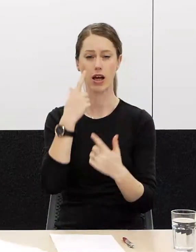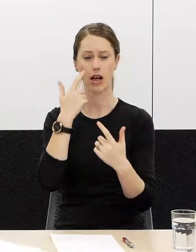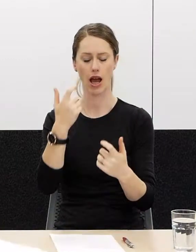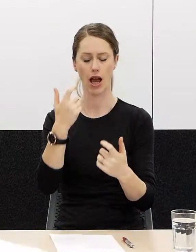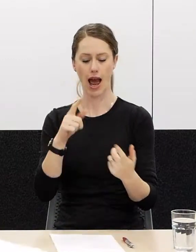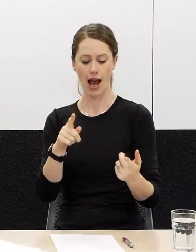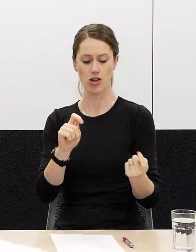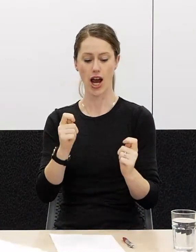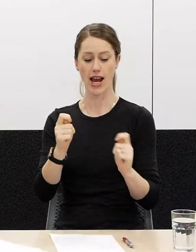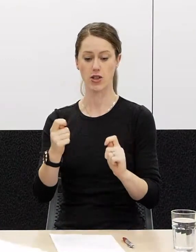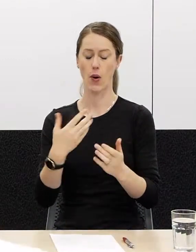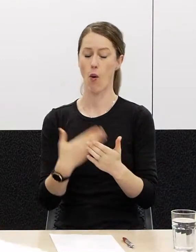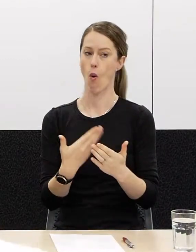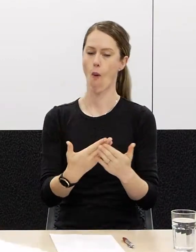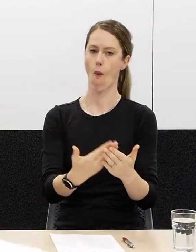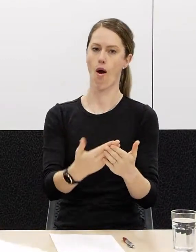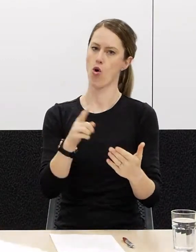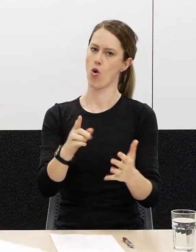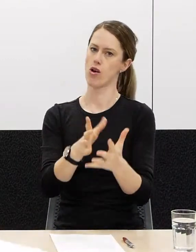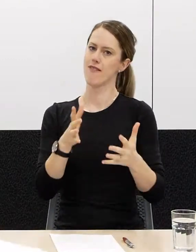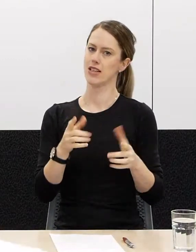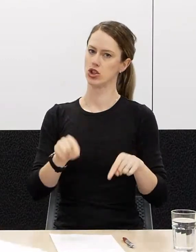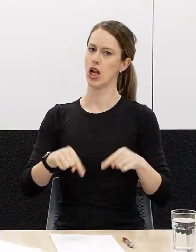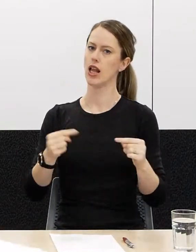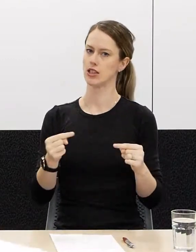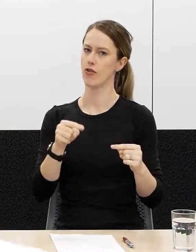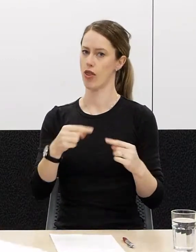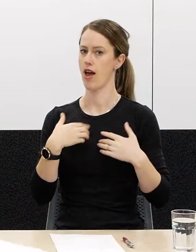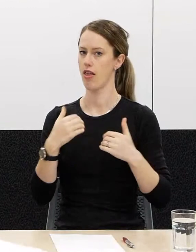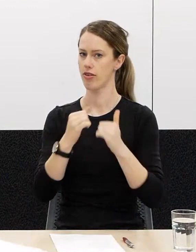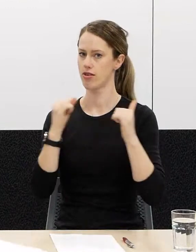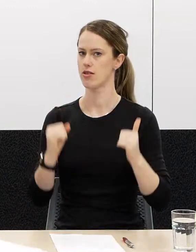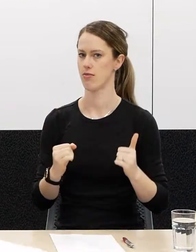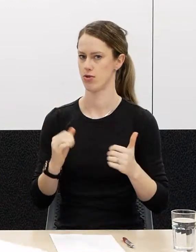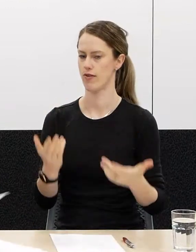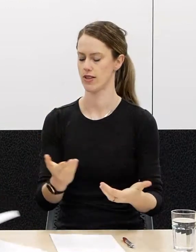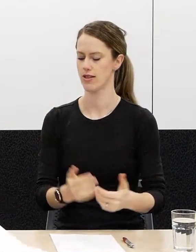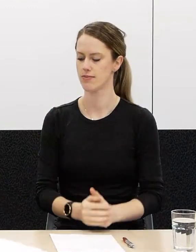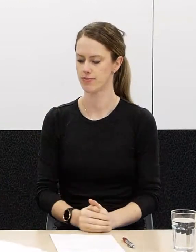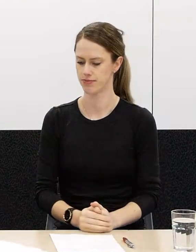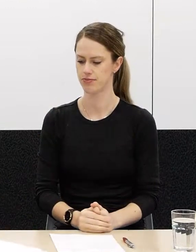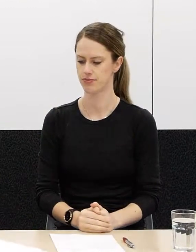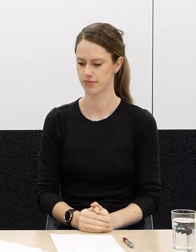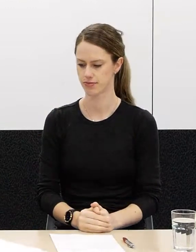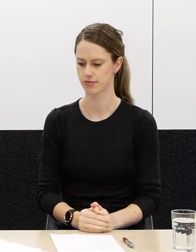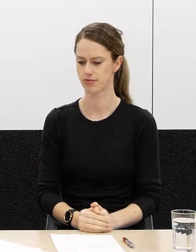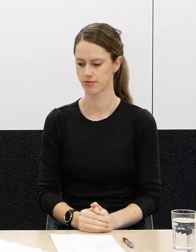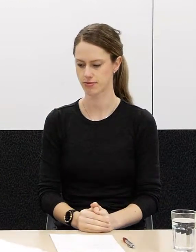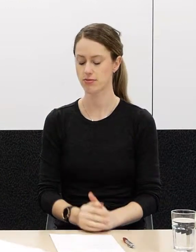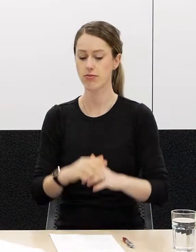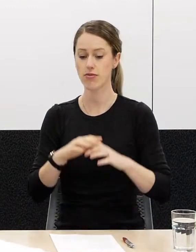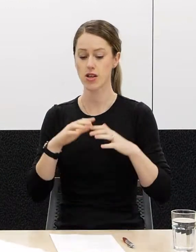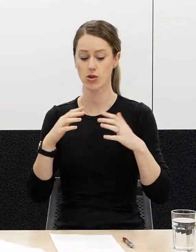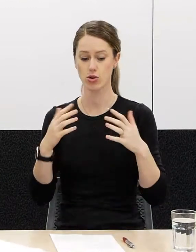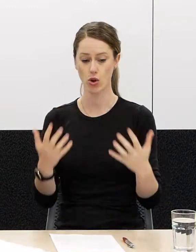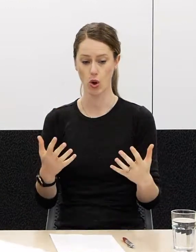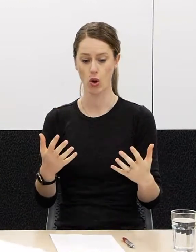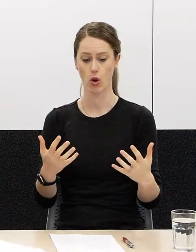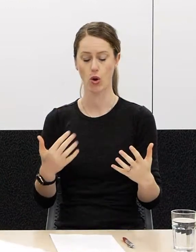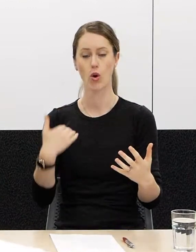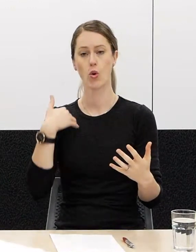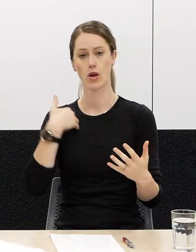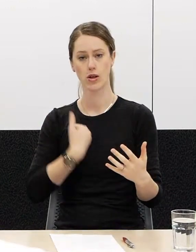of change present particular challenges to our health systems and services. So for all these reasons, we need to